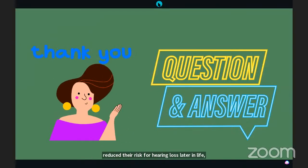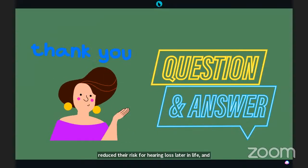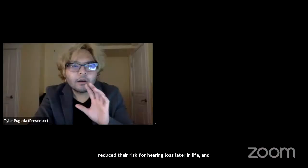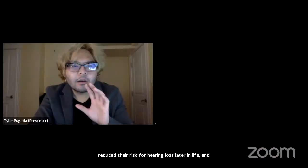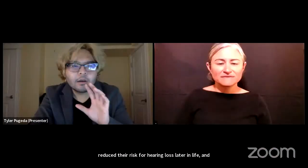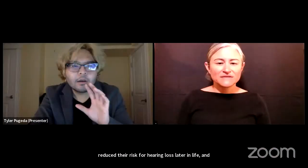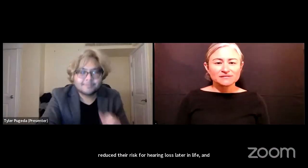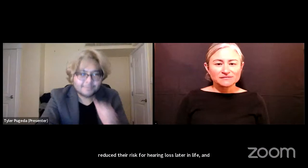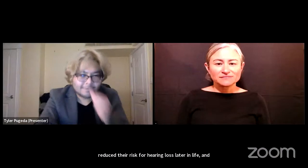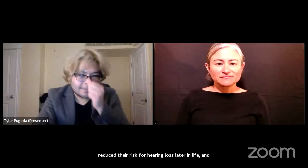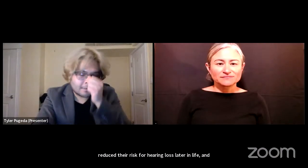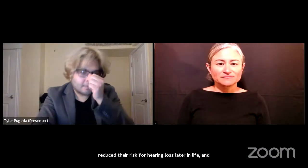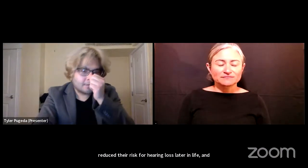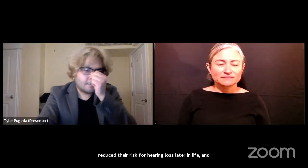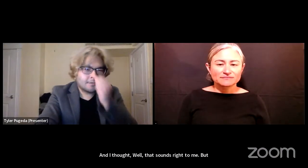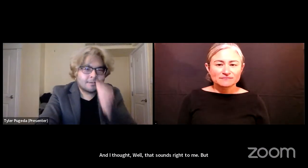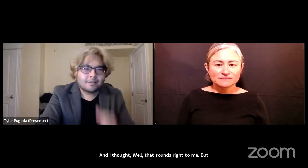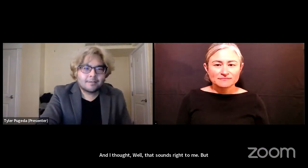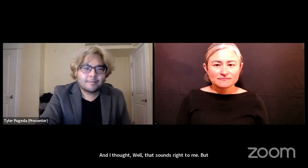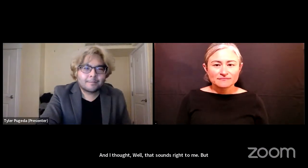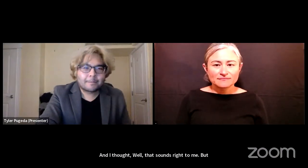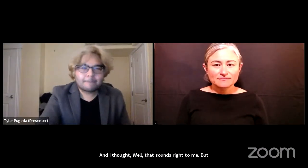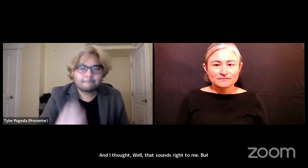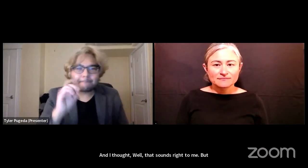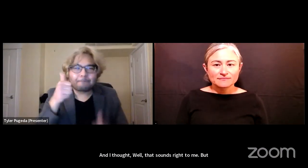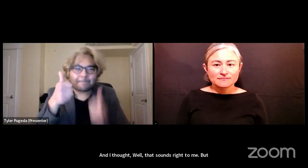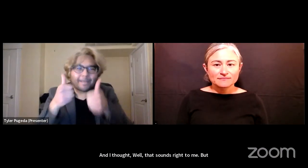we can take the PowerPoint off now.